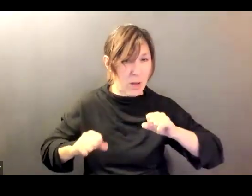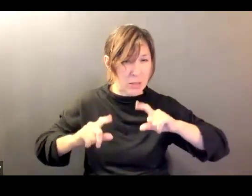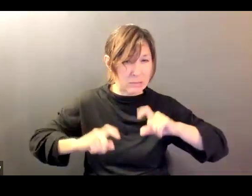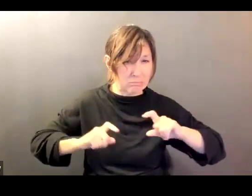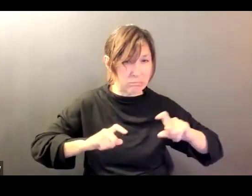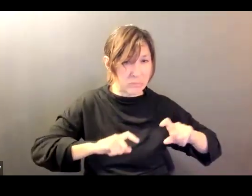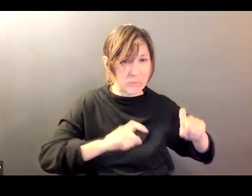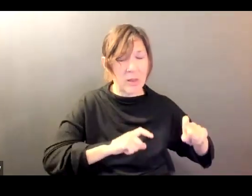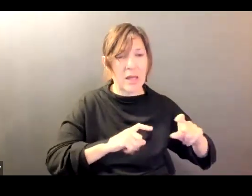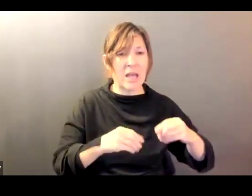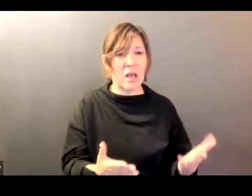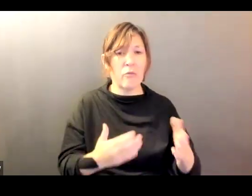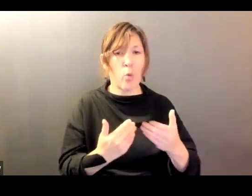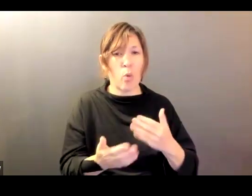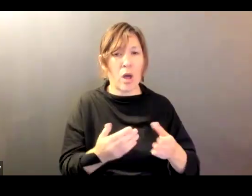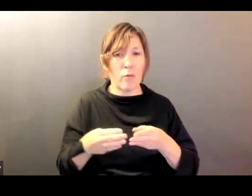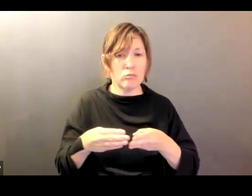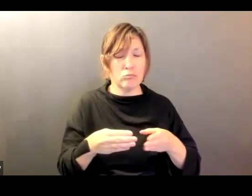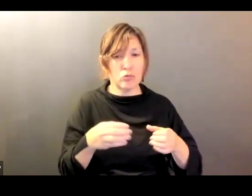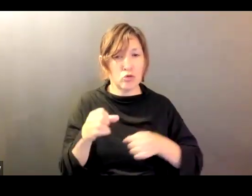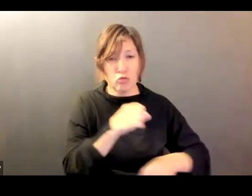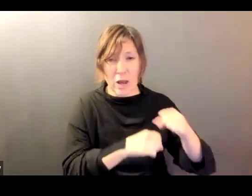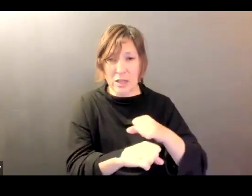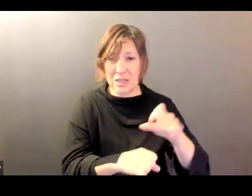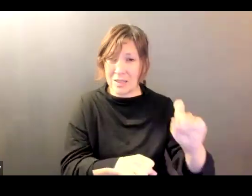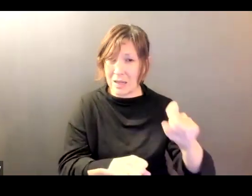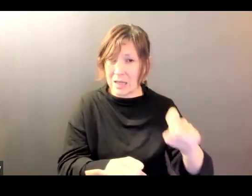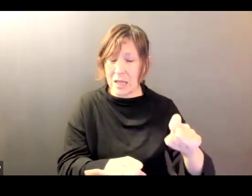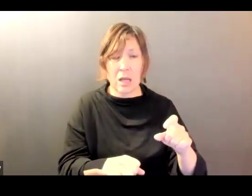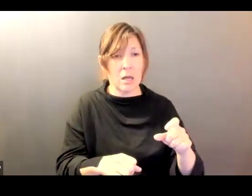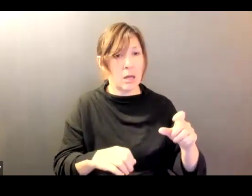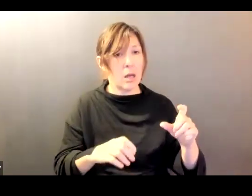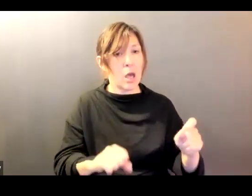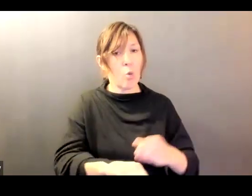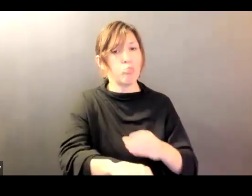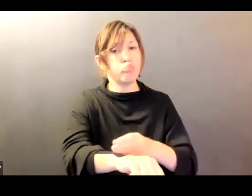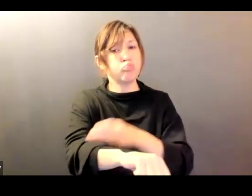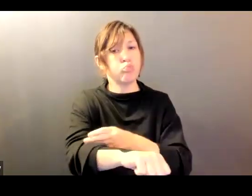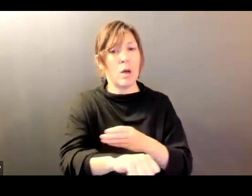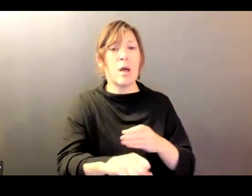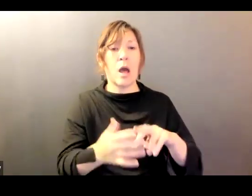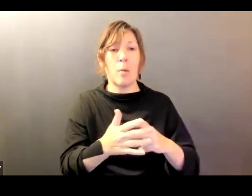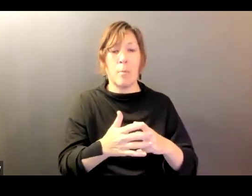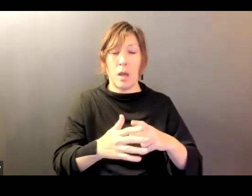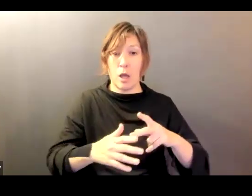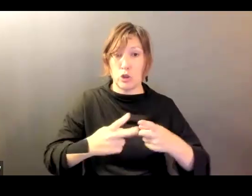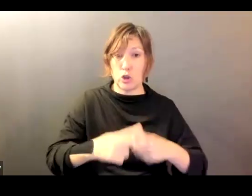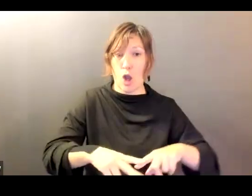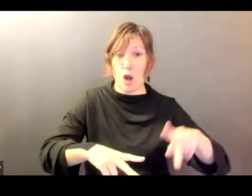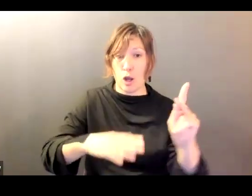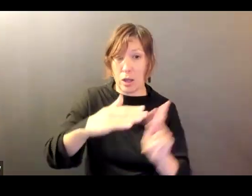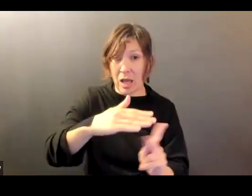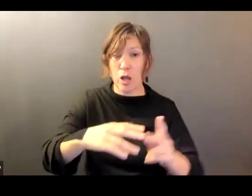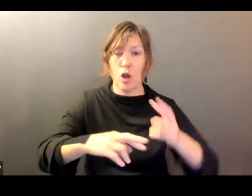to get ahead of what all of the things that we can do. So as they're coming in, they're ready for an inclusive